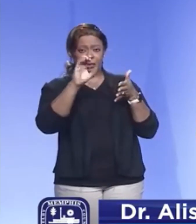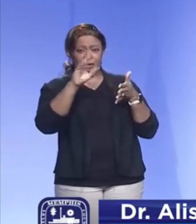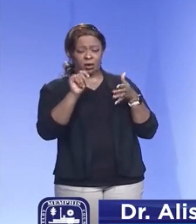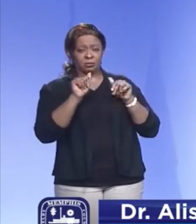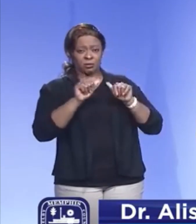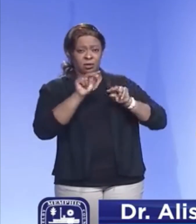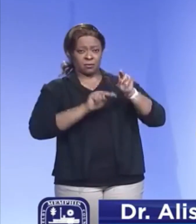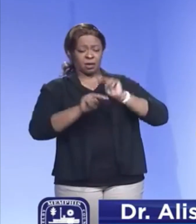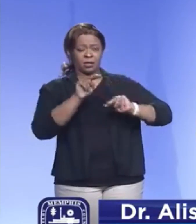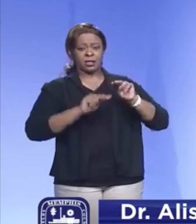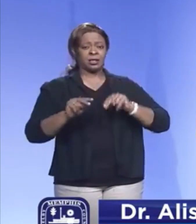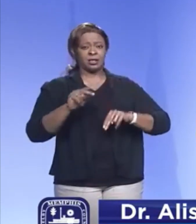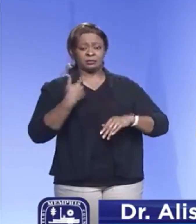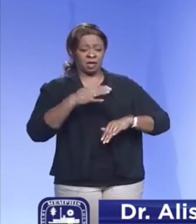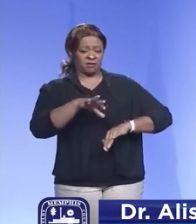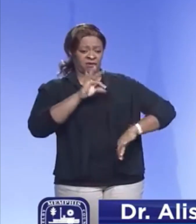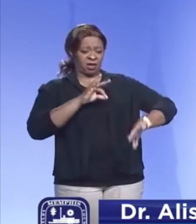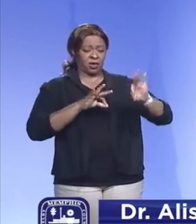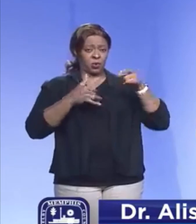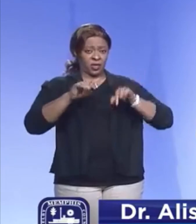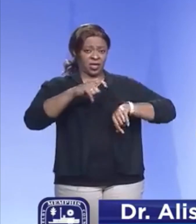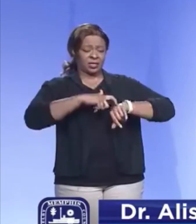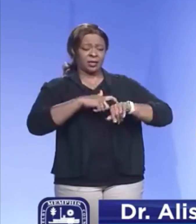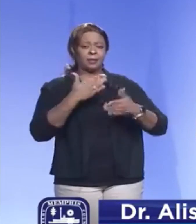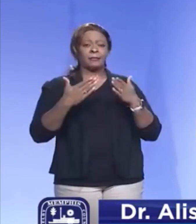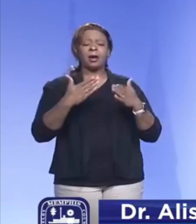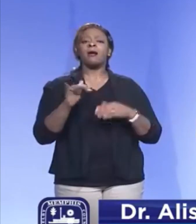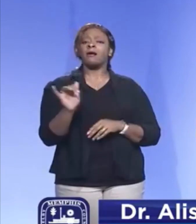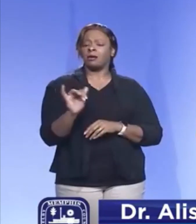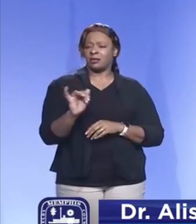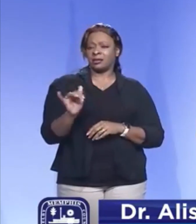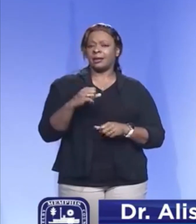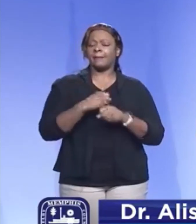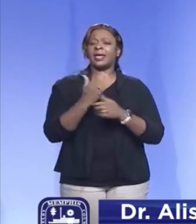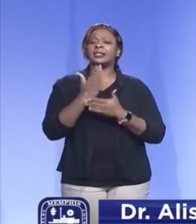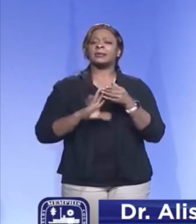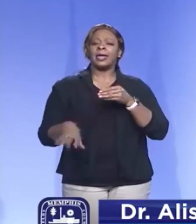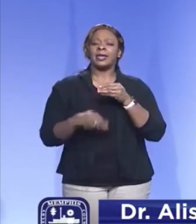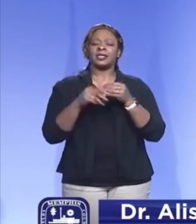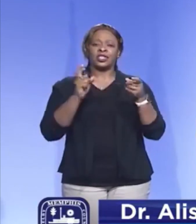based on our findings at that time, we may also make some additional changes.